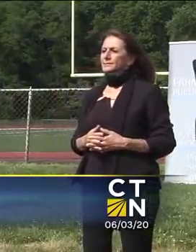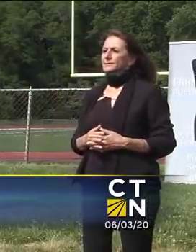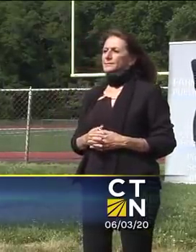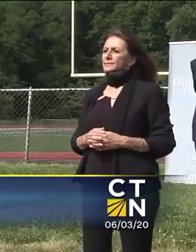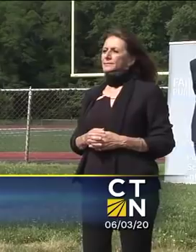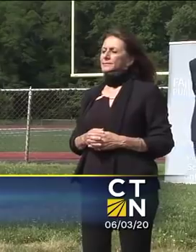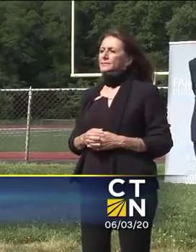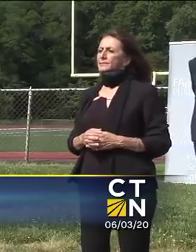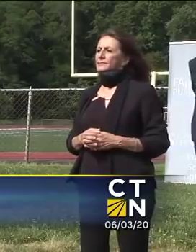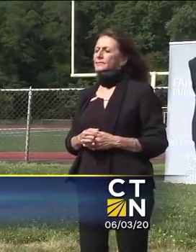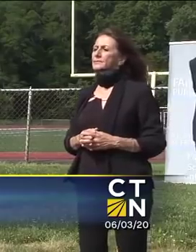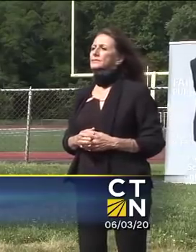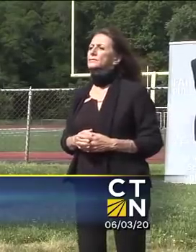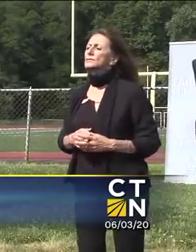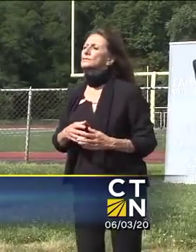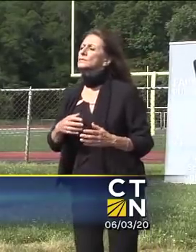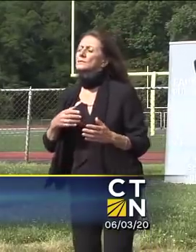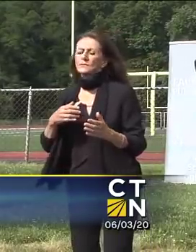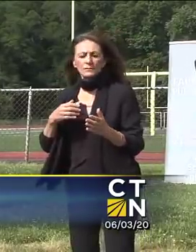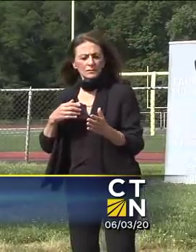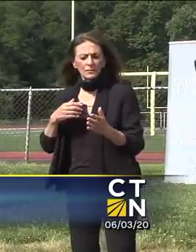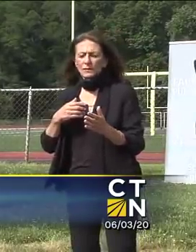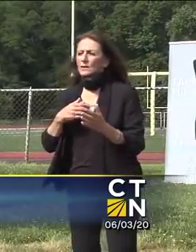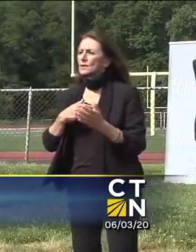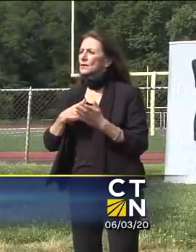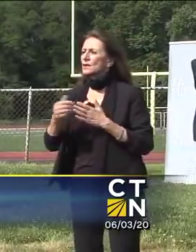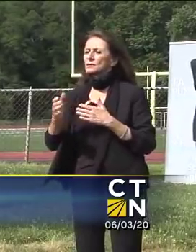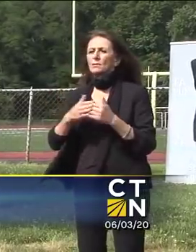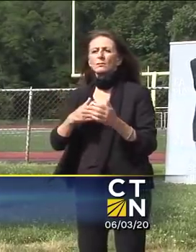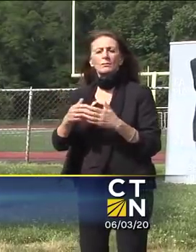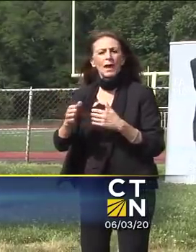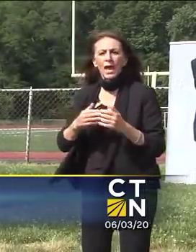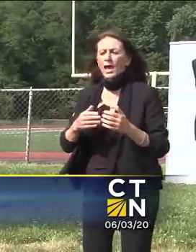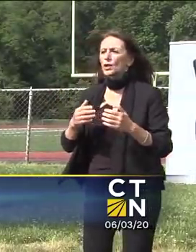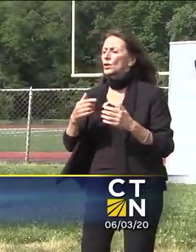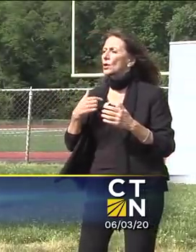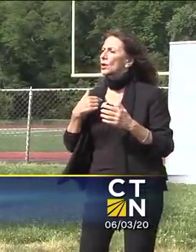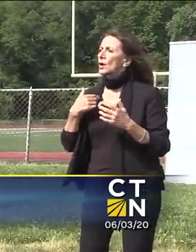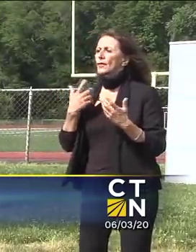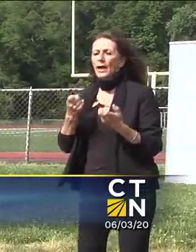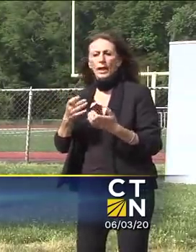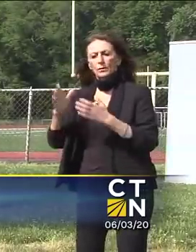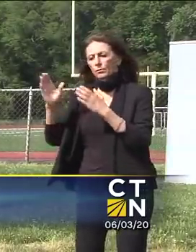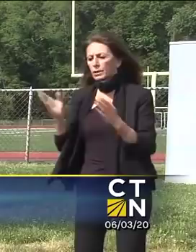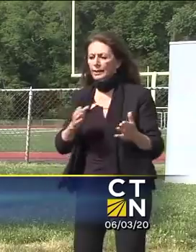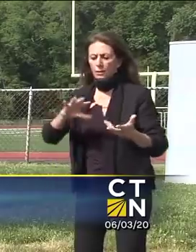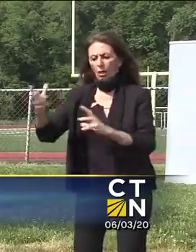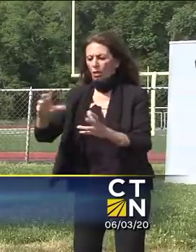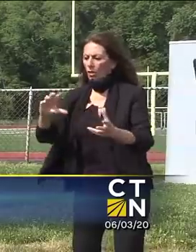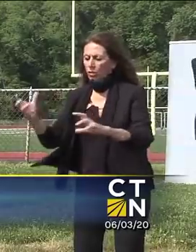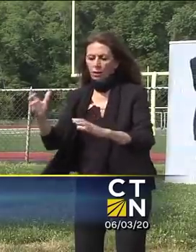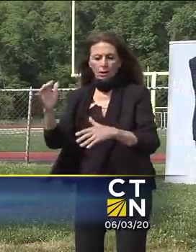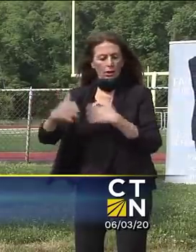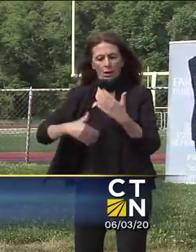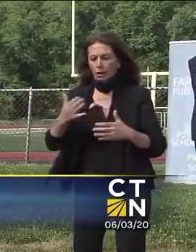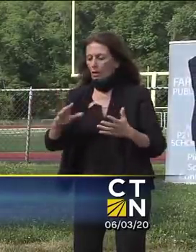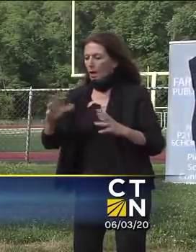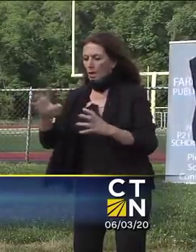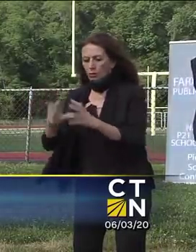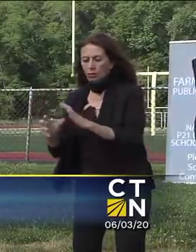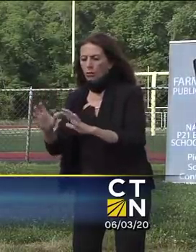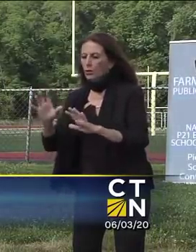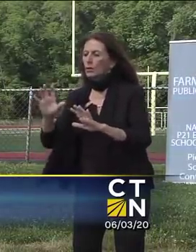Despite the major inconveniences and challenges with planning logistics and realizing that we're still having to sacrifice what we